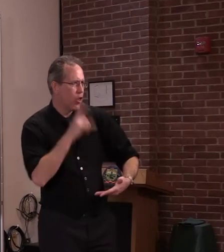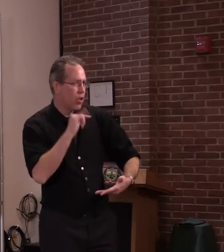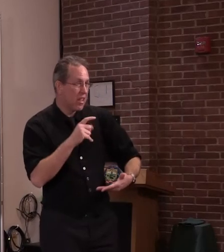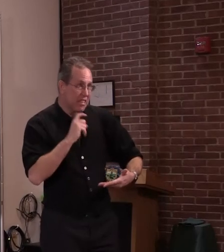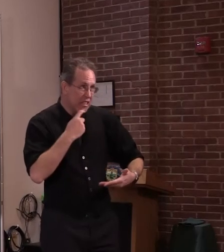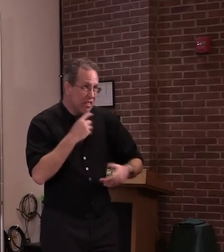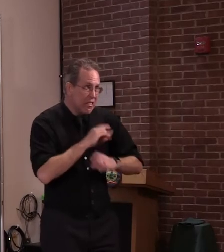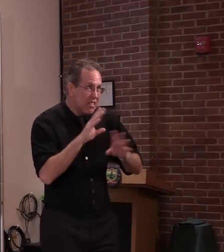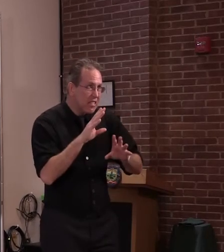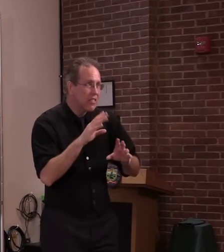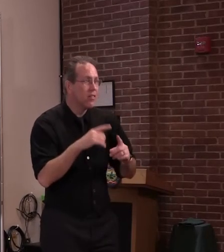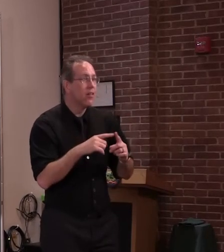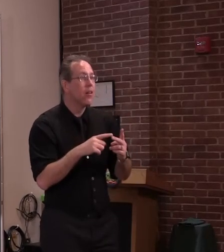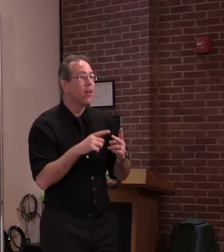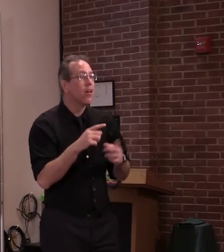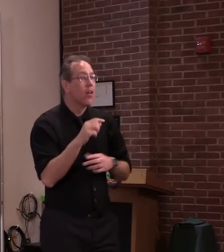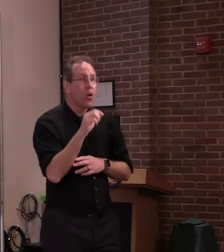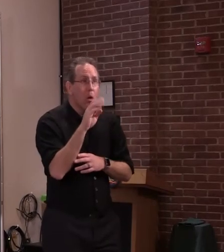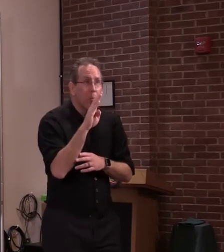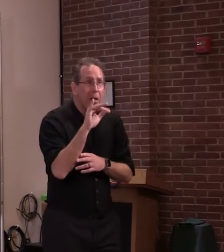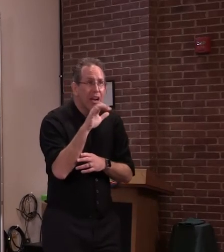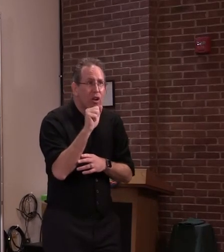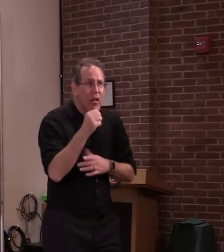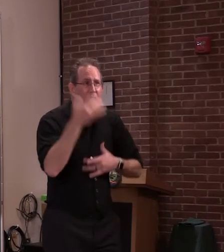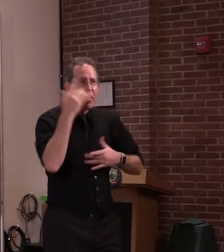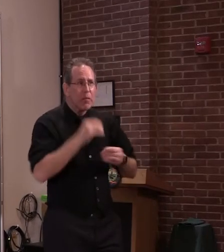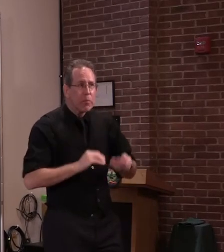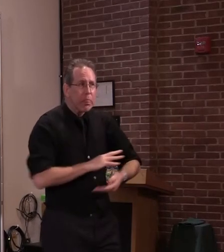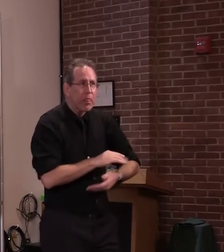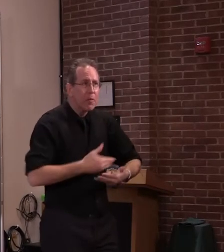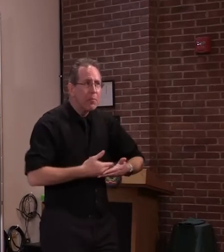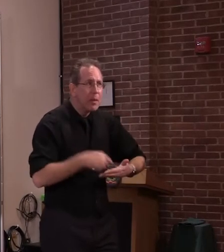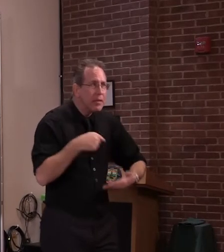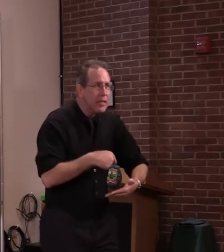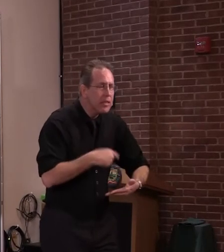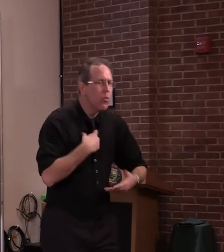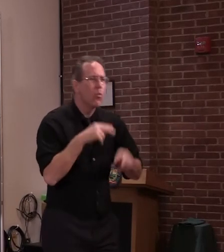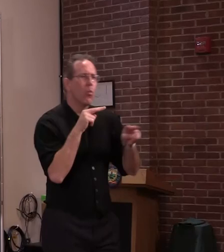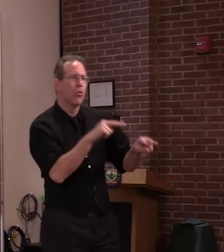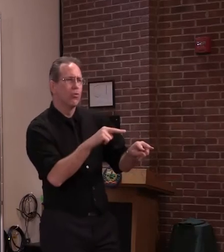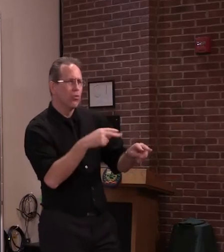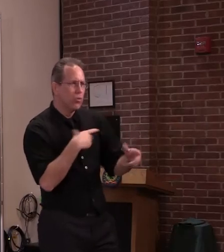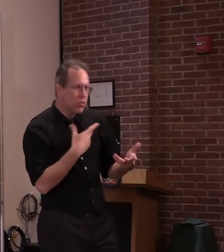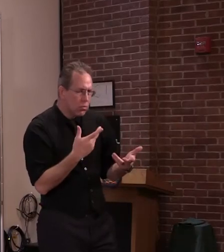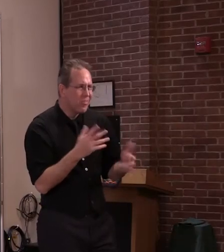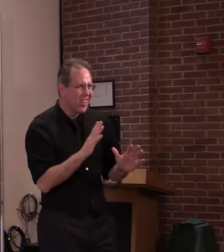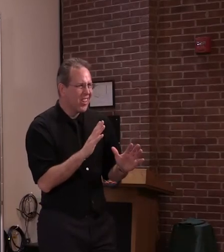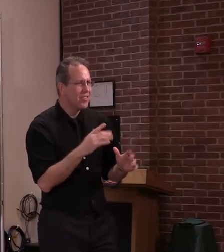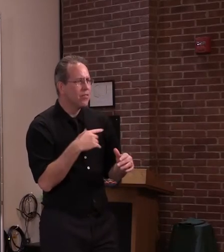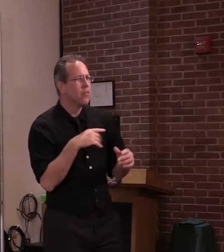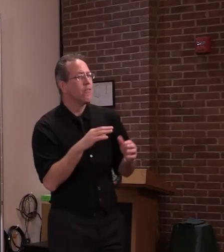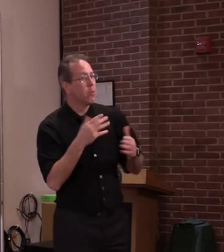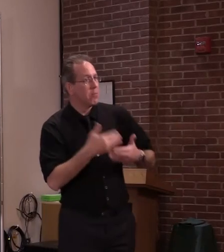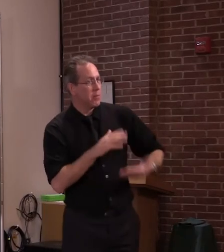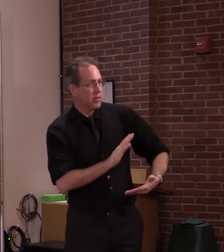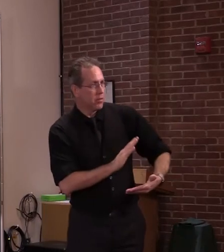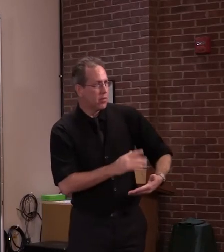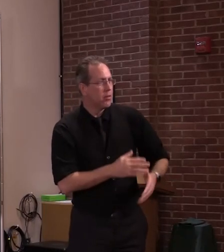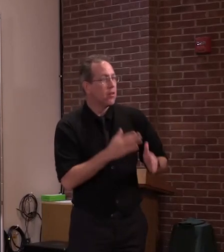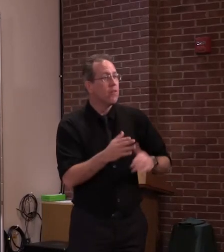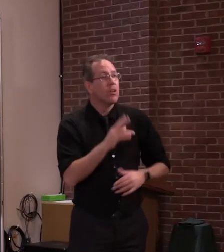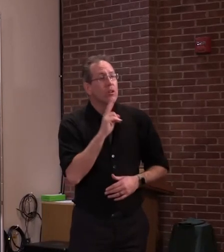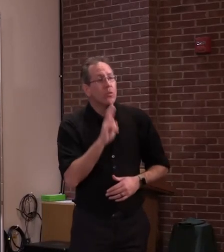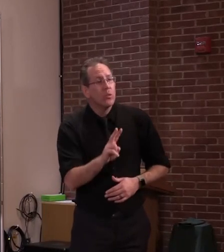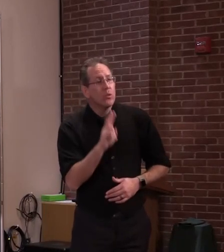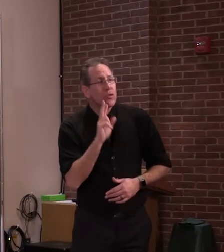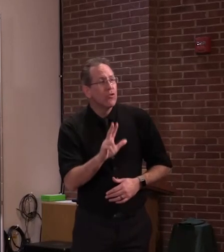be one reason why an infant might get admitted with COVID. Another, once you get to the toddler age,